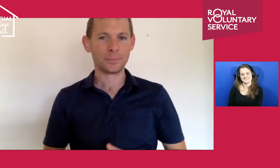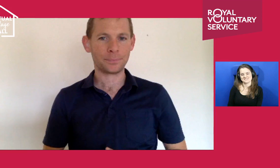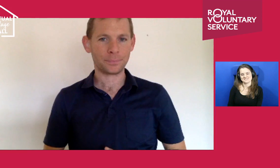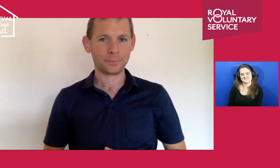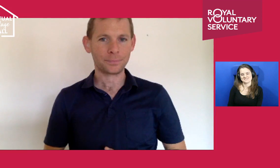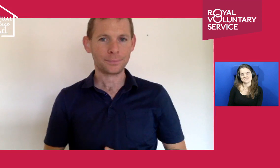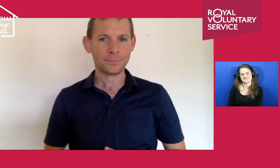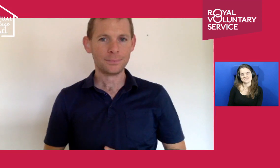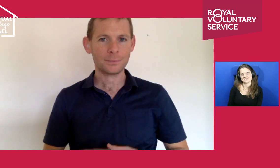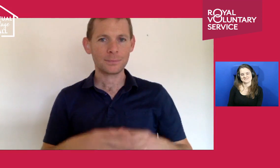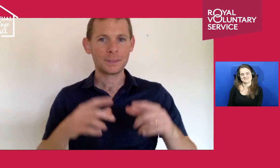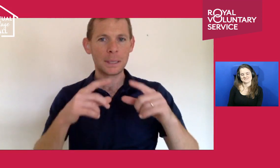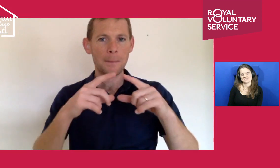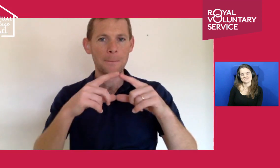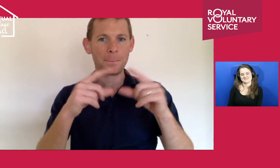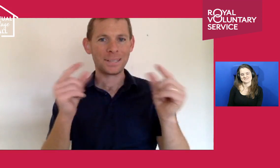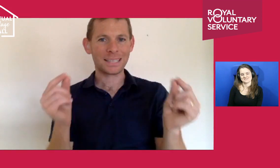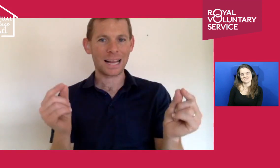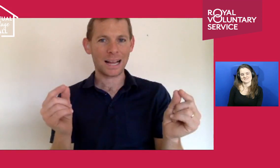Banana.